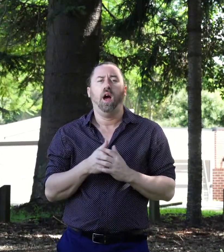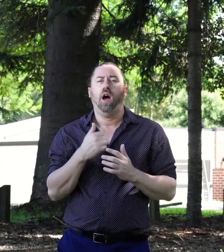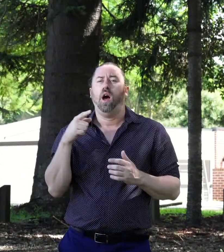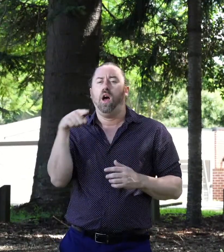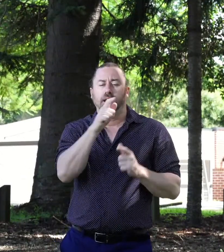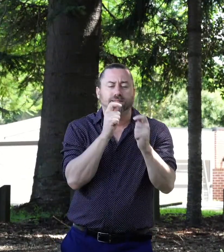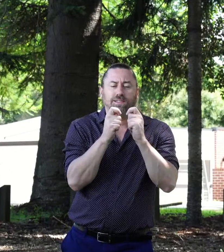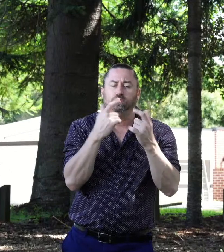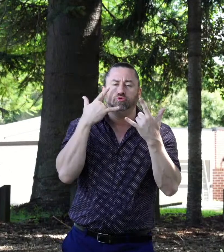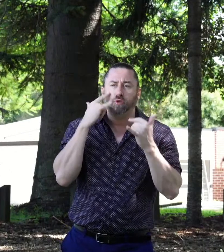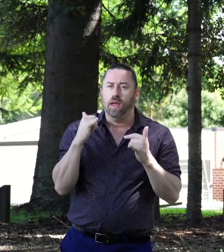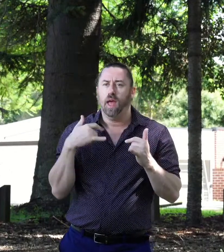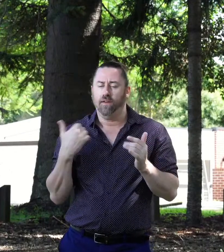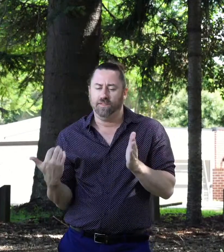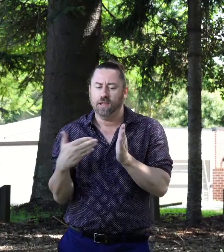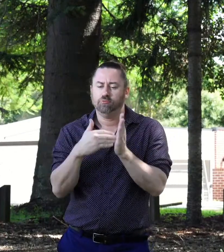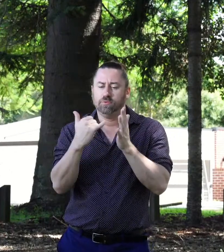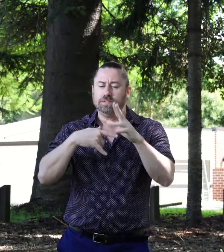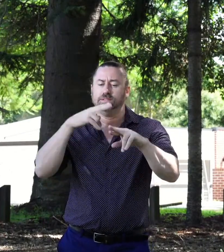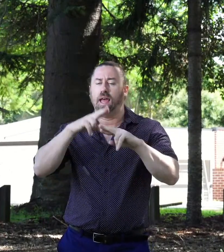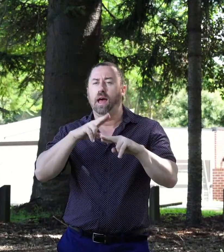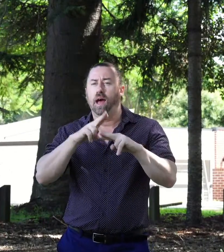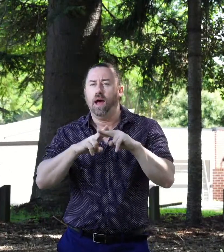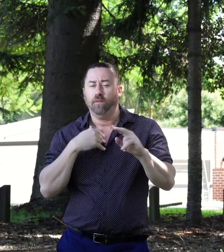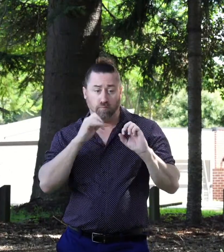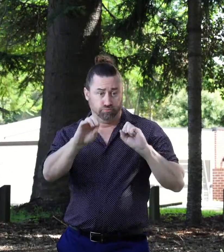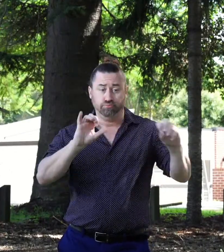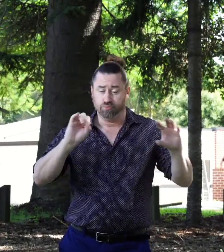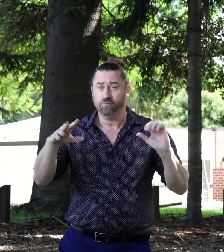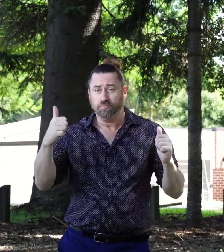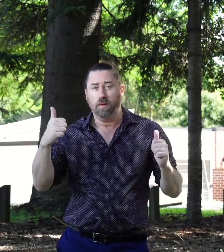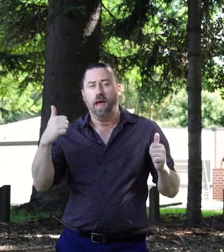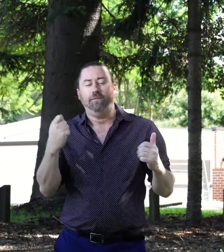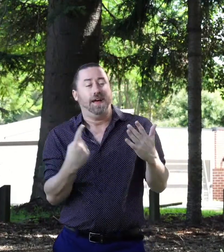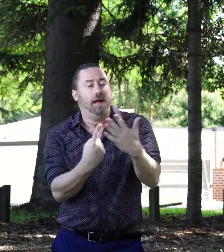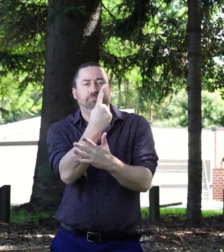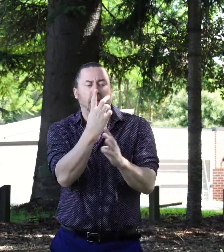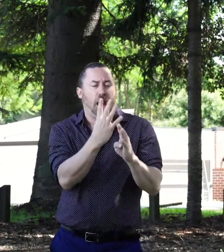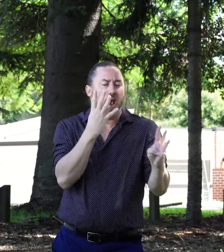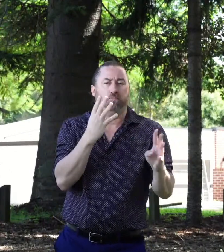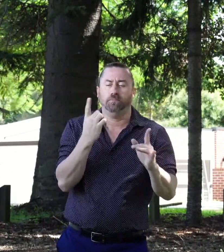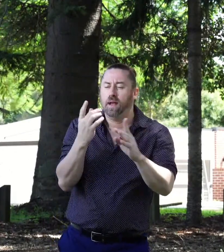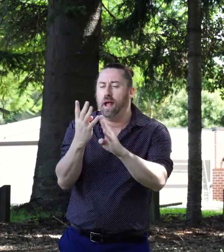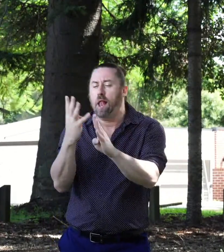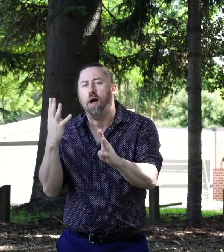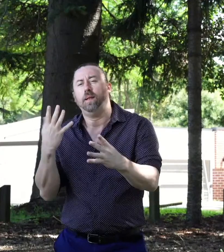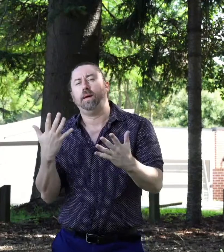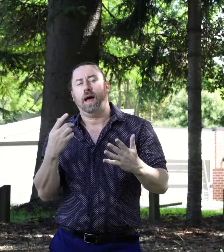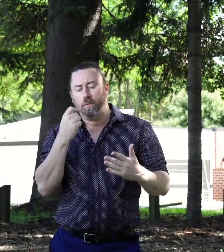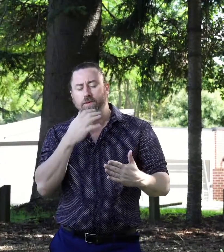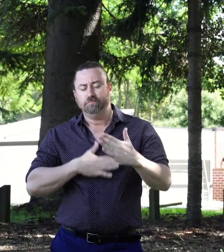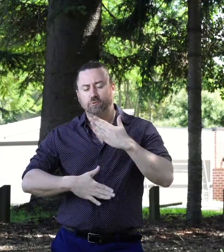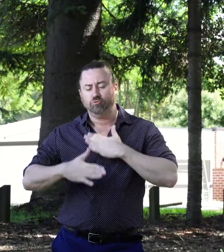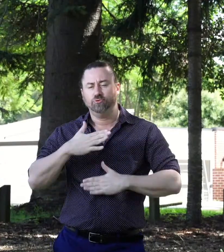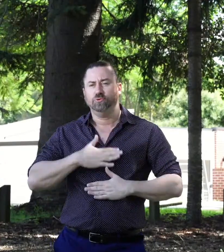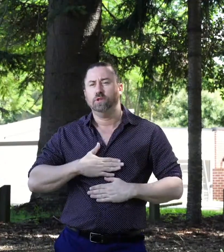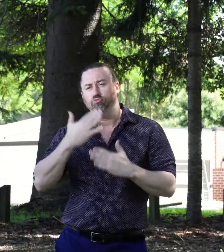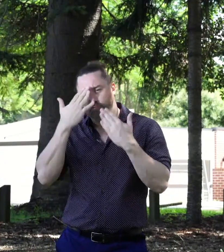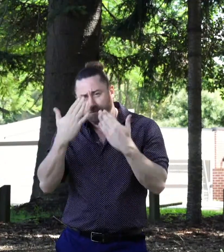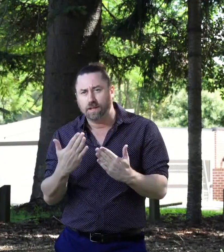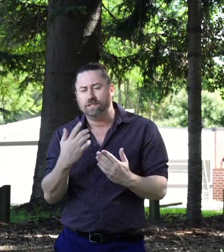clinics for testing, but there are lines. So we ask people to be patient and also to be respectful to each other and to the